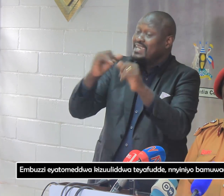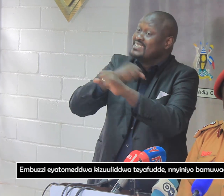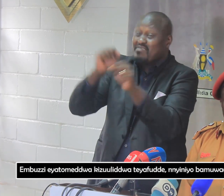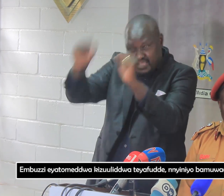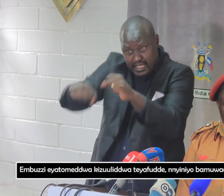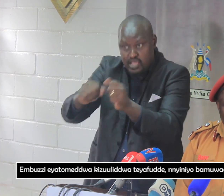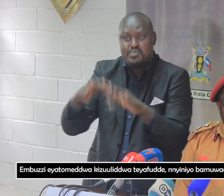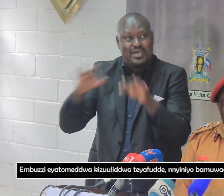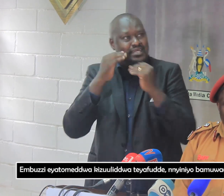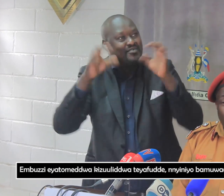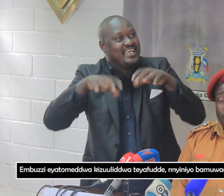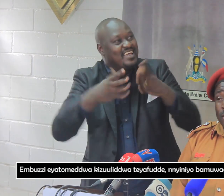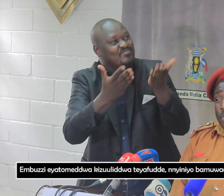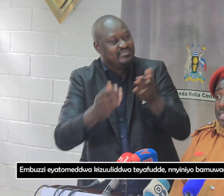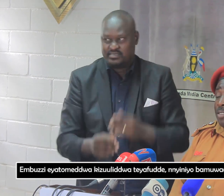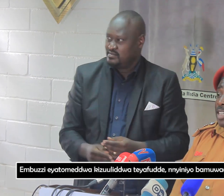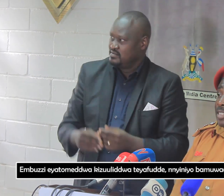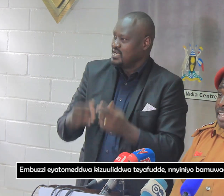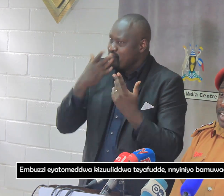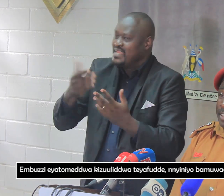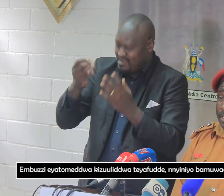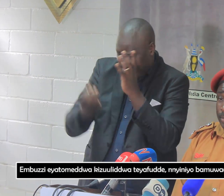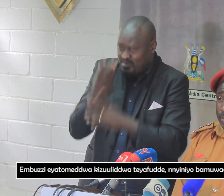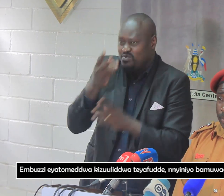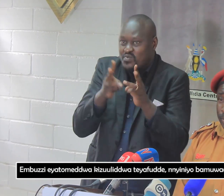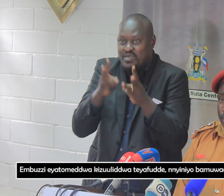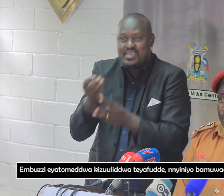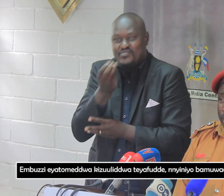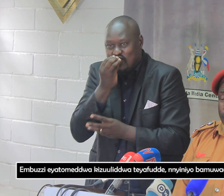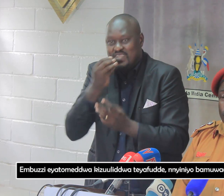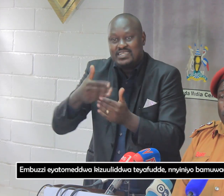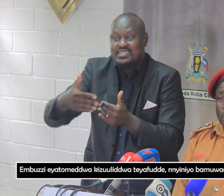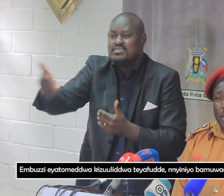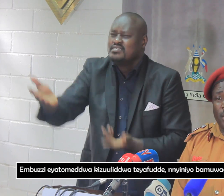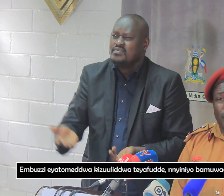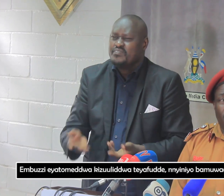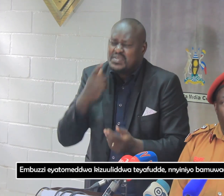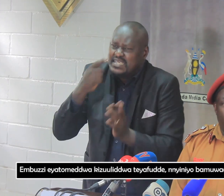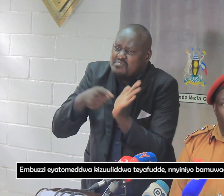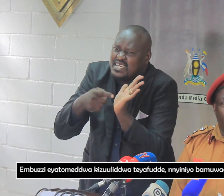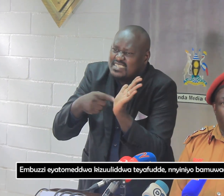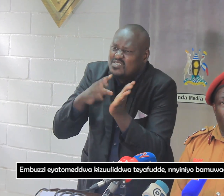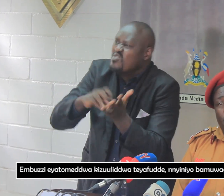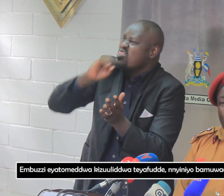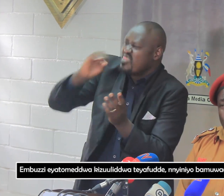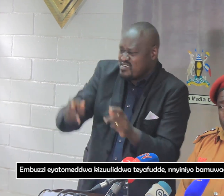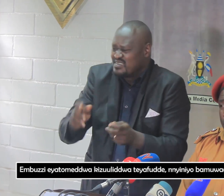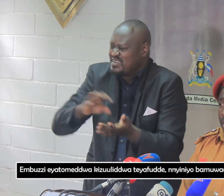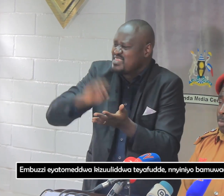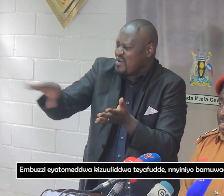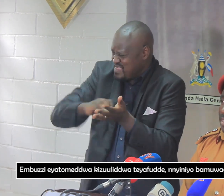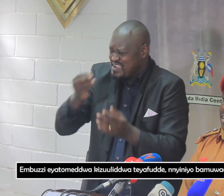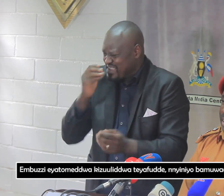use this weather to be self-sustaining. Those beans you are throwing away that can't be